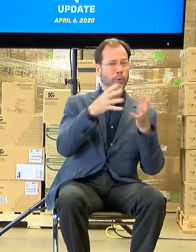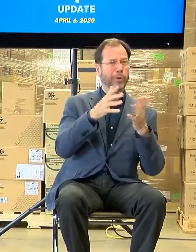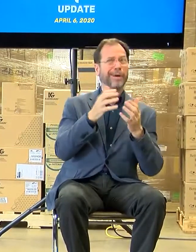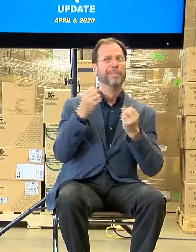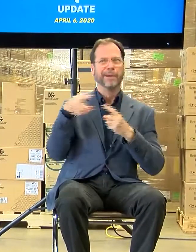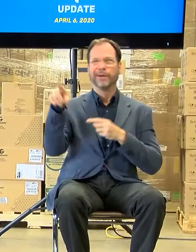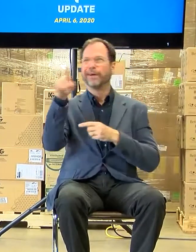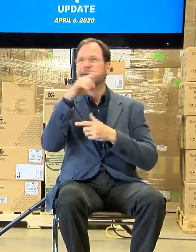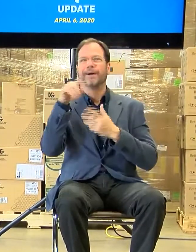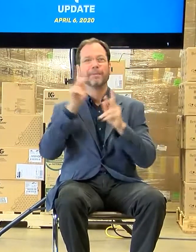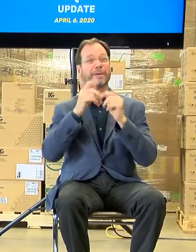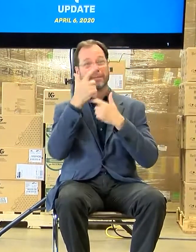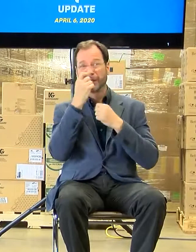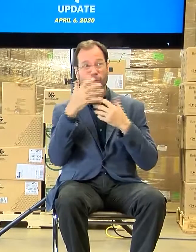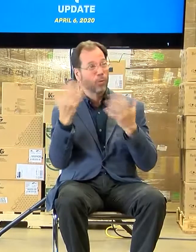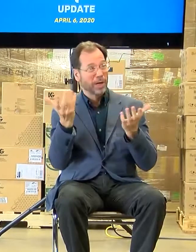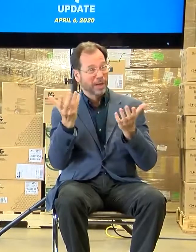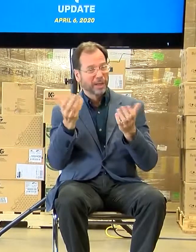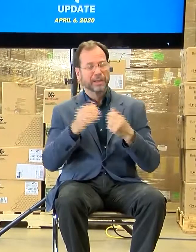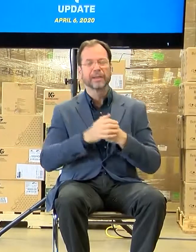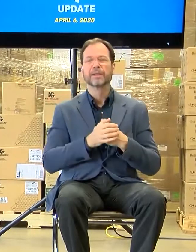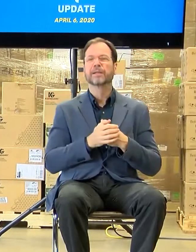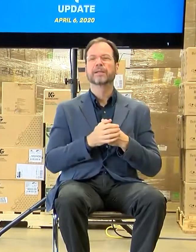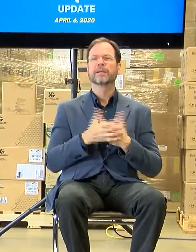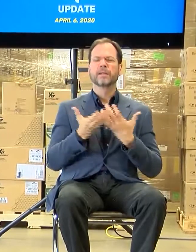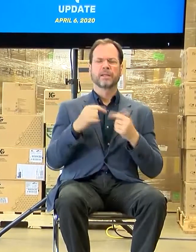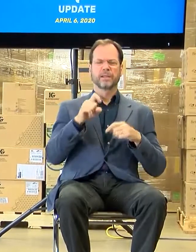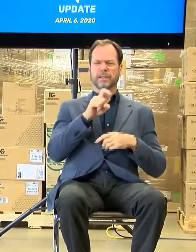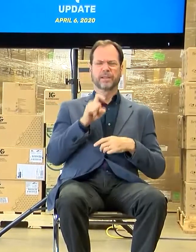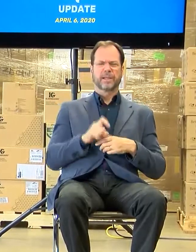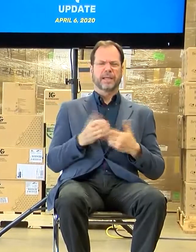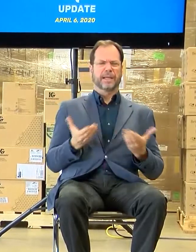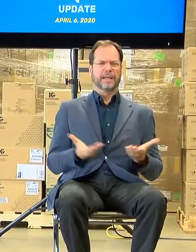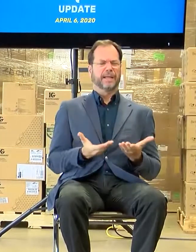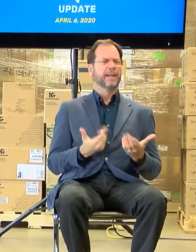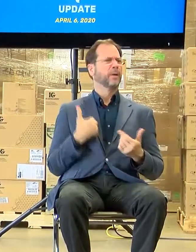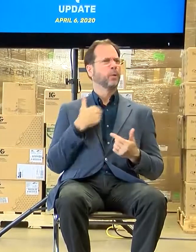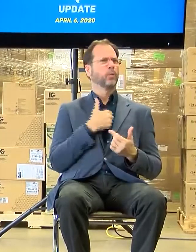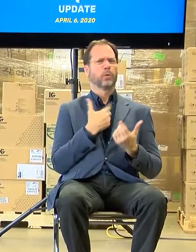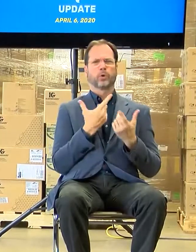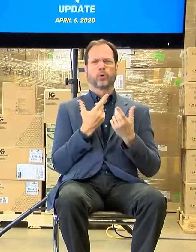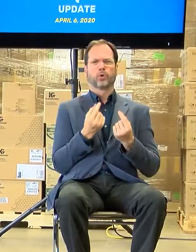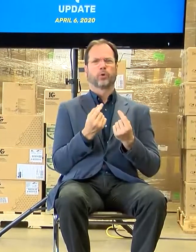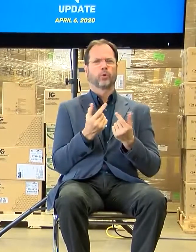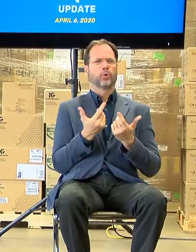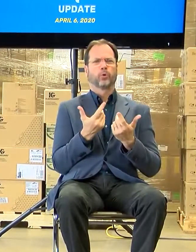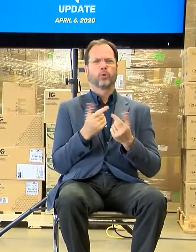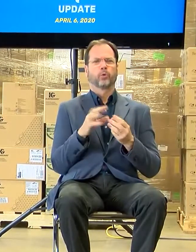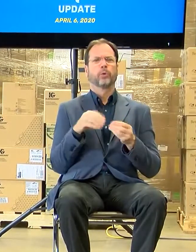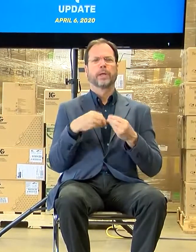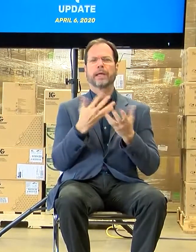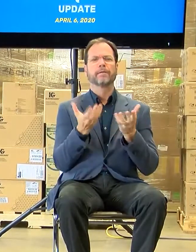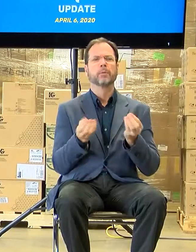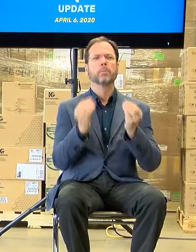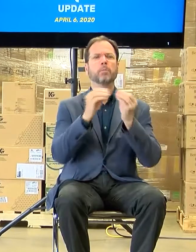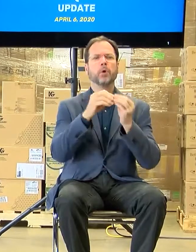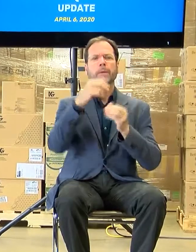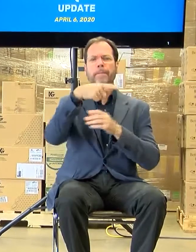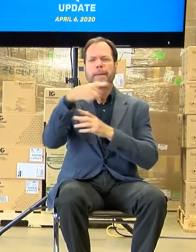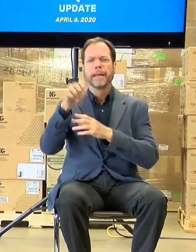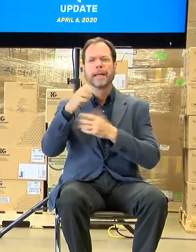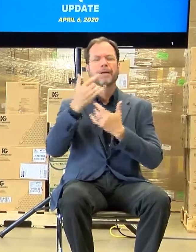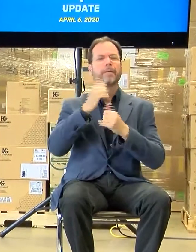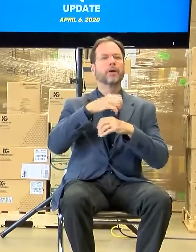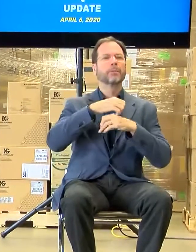interested in, and that is what Texas is doing to provide even more PPE, also known